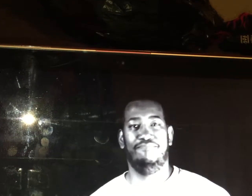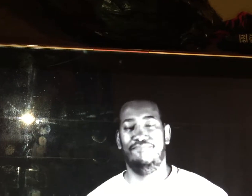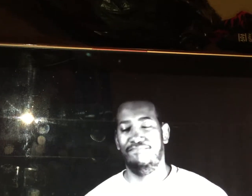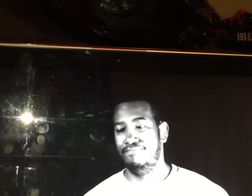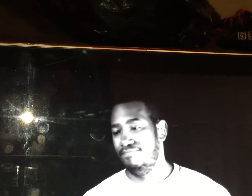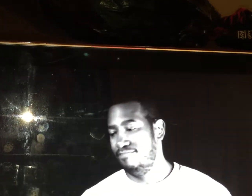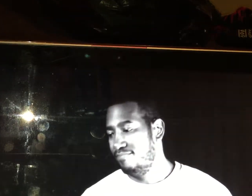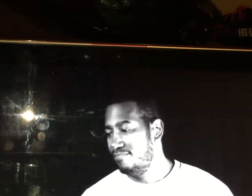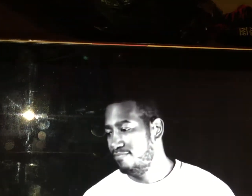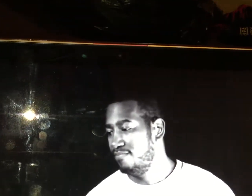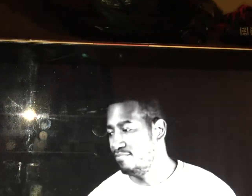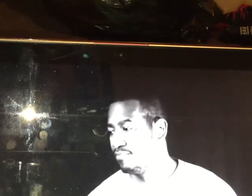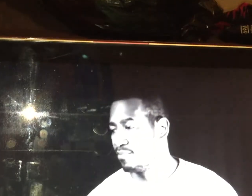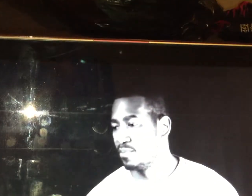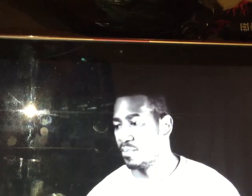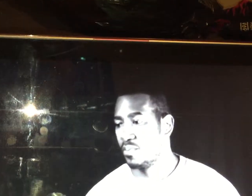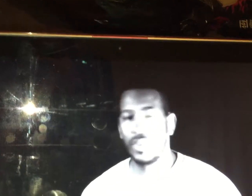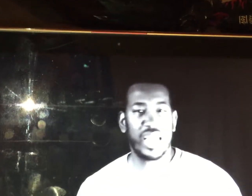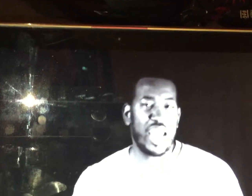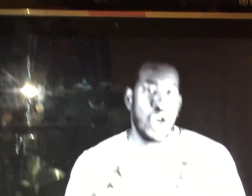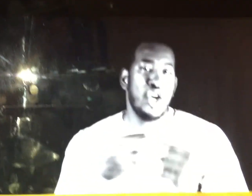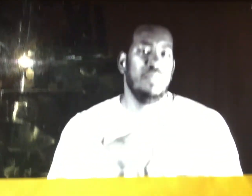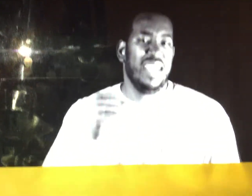I've just always felt like something's missing.